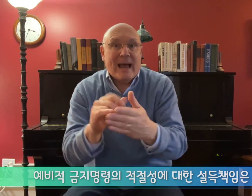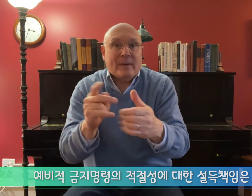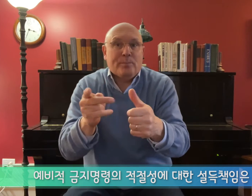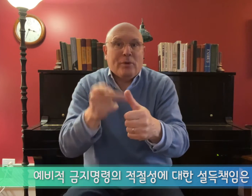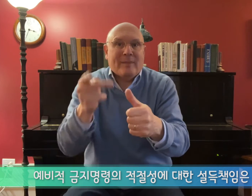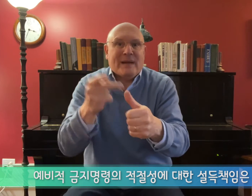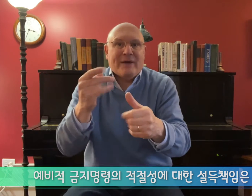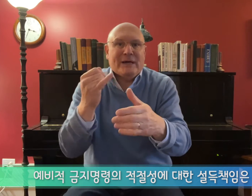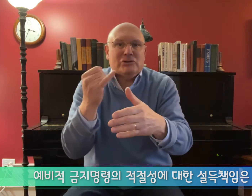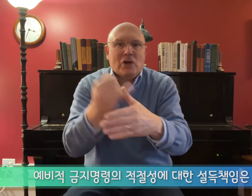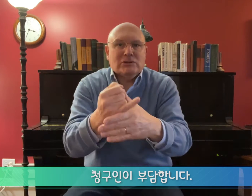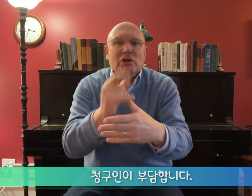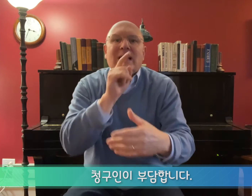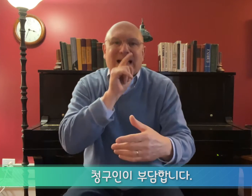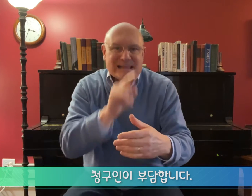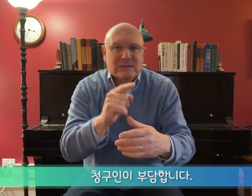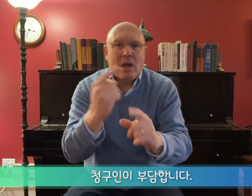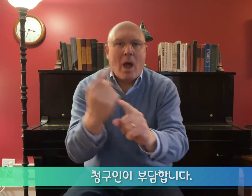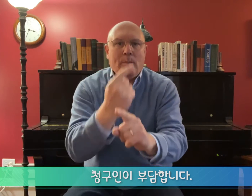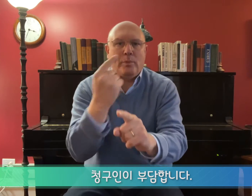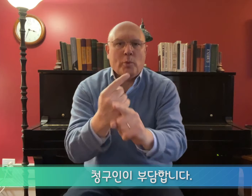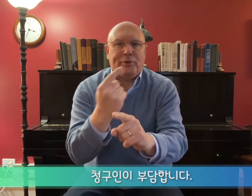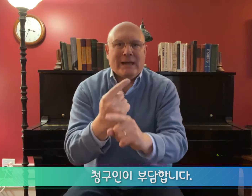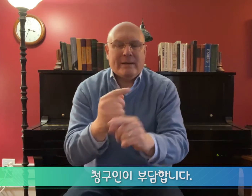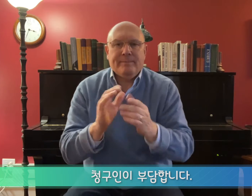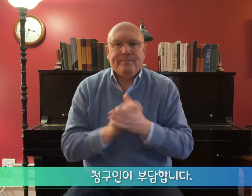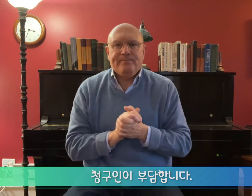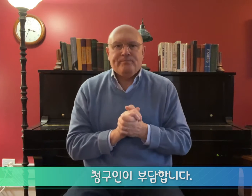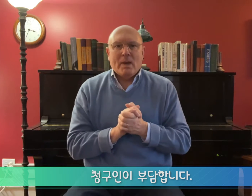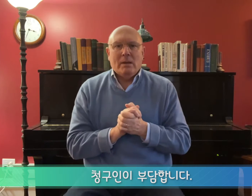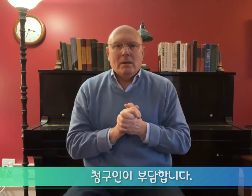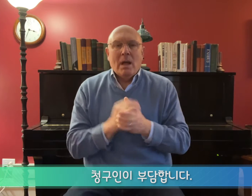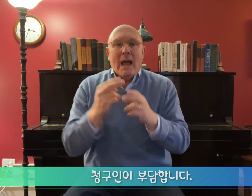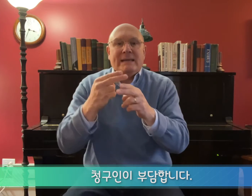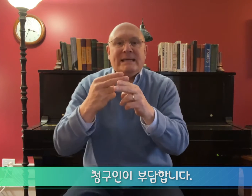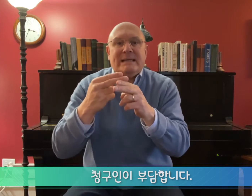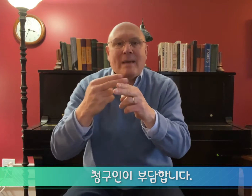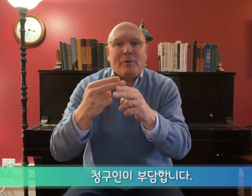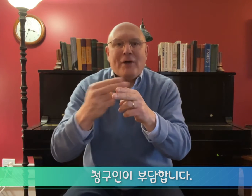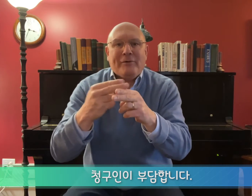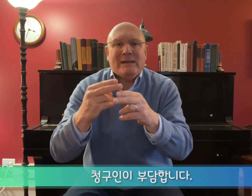persuasion that a preliminary injunction is appropriate.